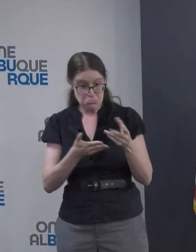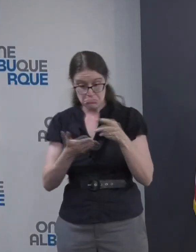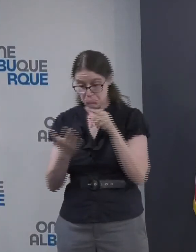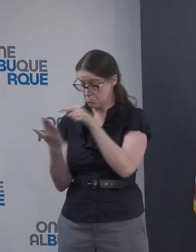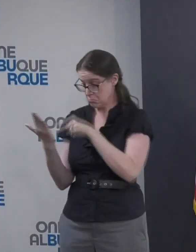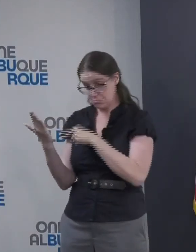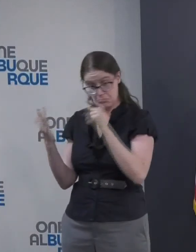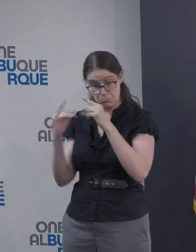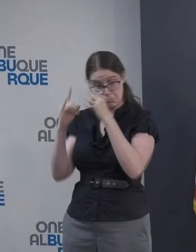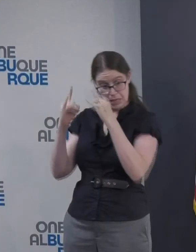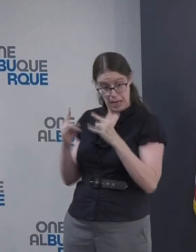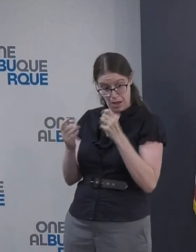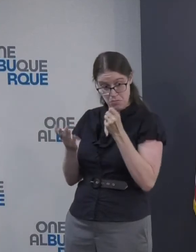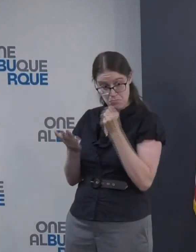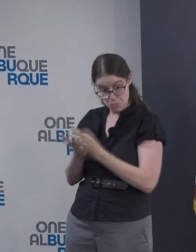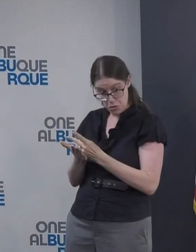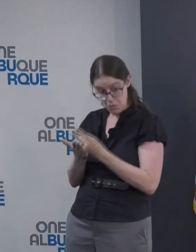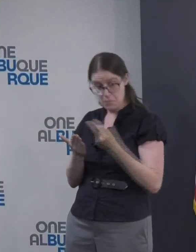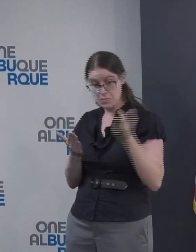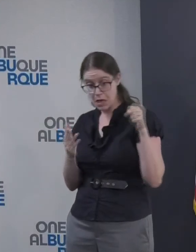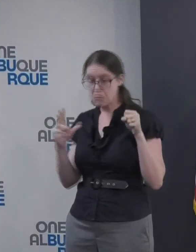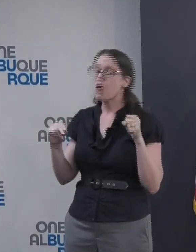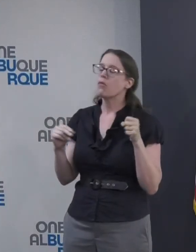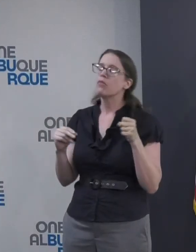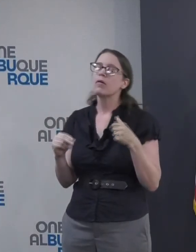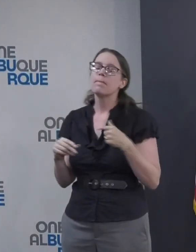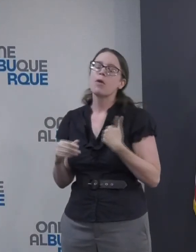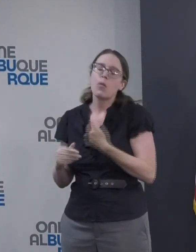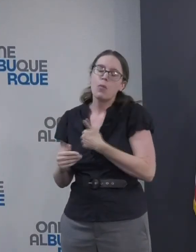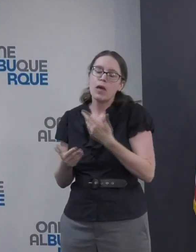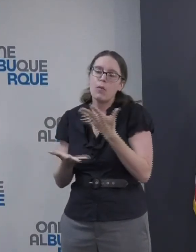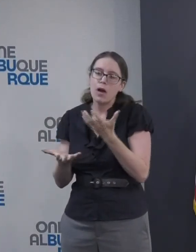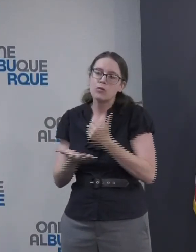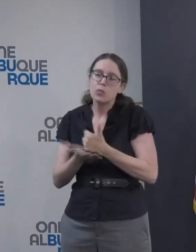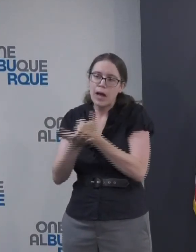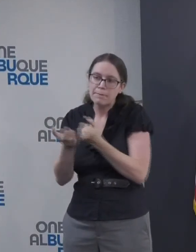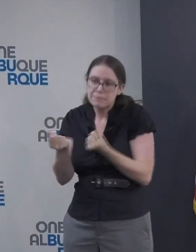for canopies and tents, but we are here to help.